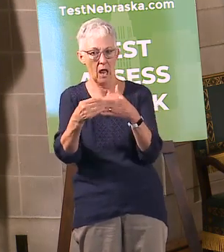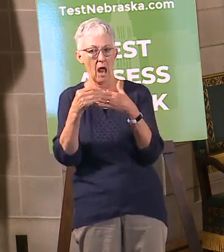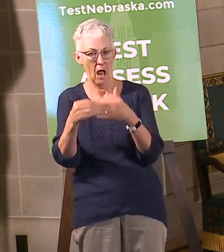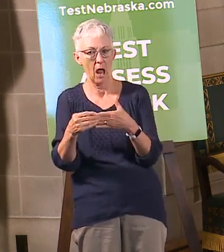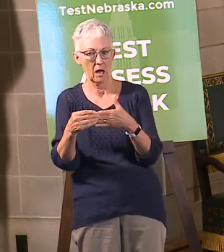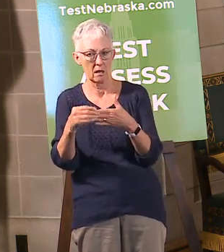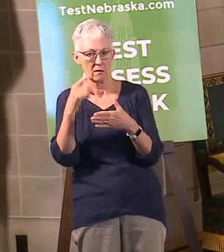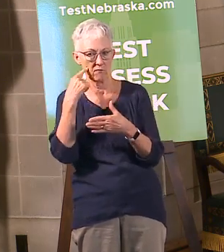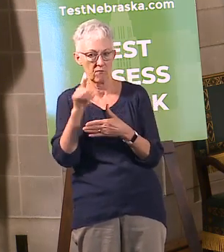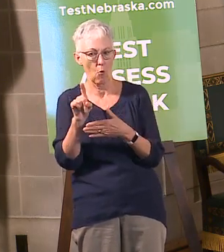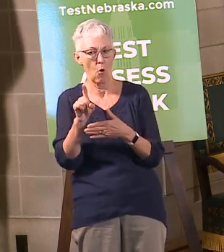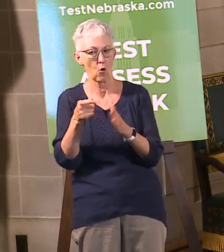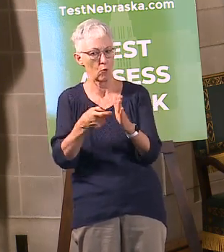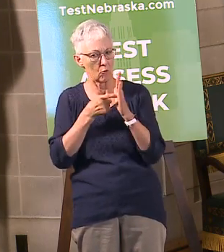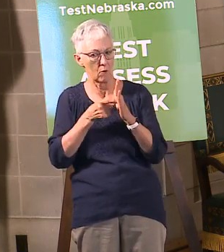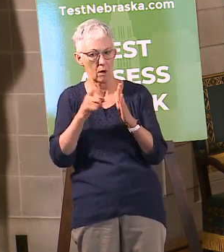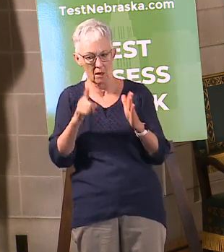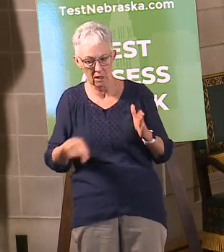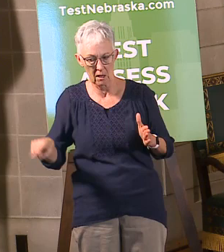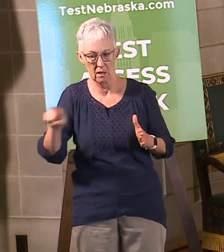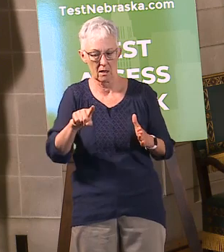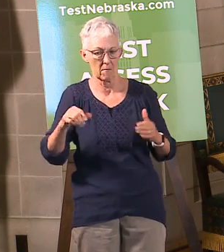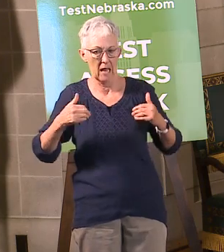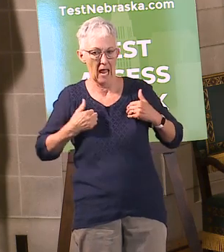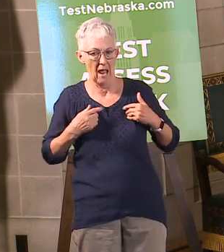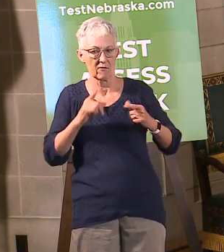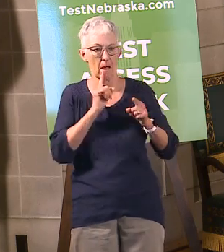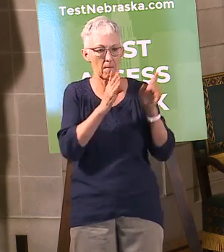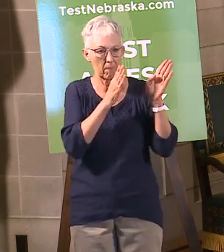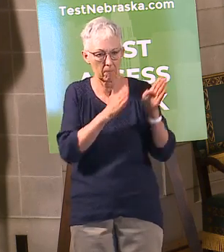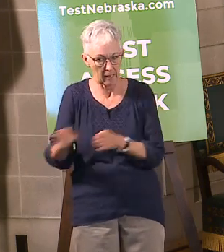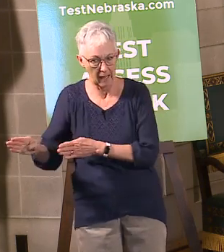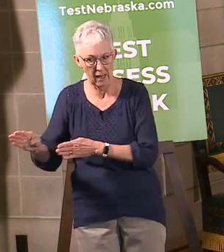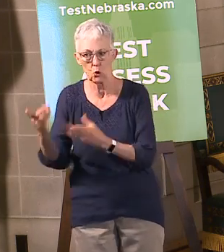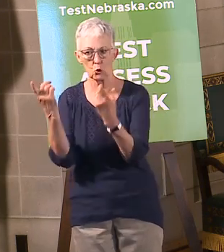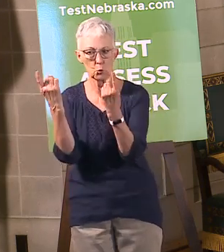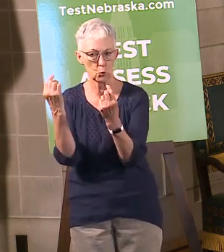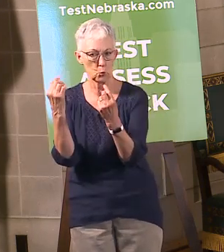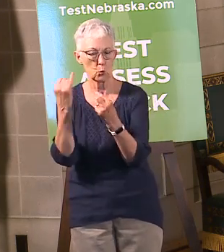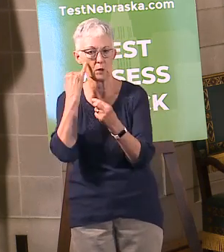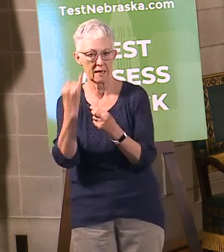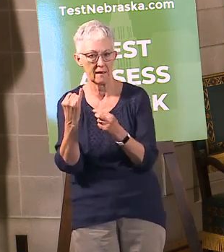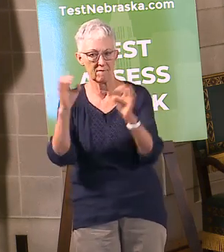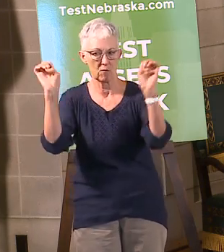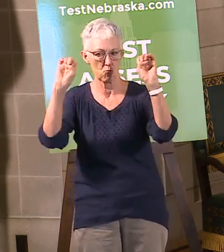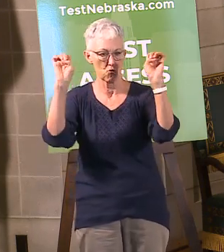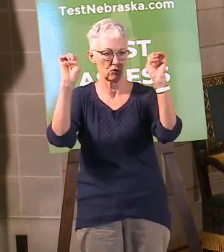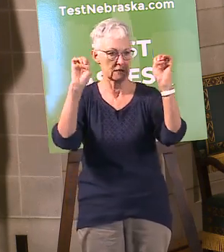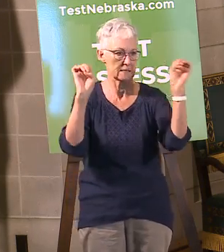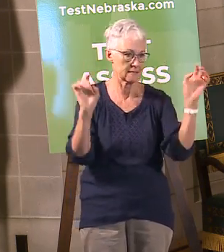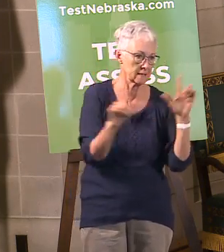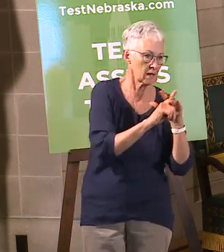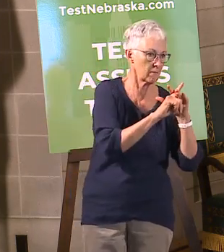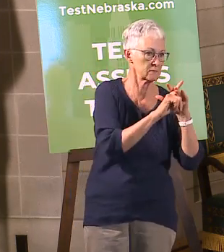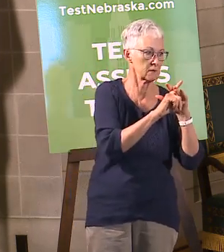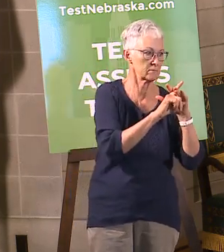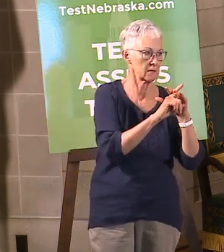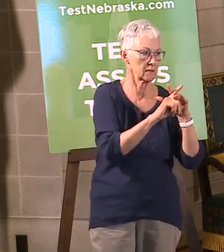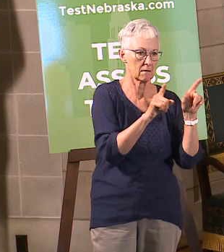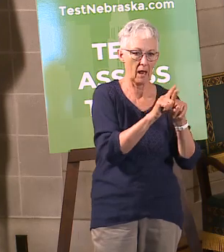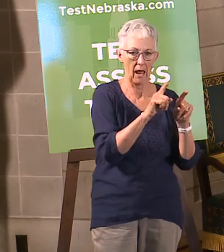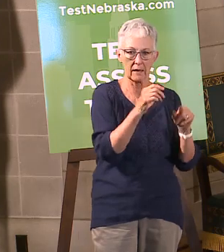requiring an emergency preparedness plan. And those requirements have been in place for several years now. And so facilities